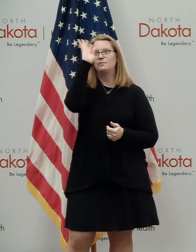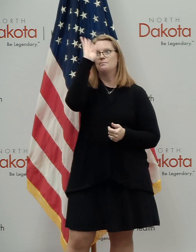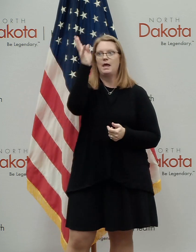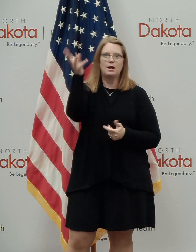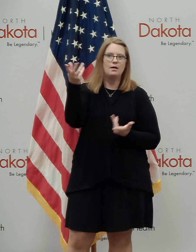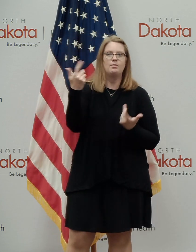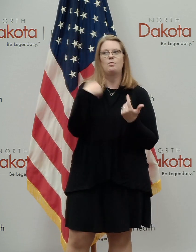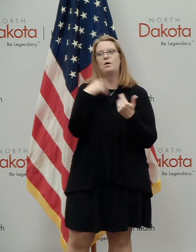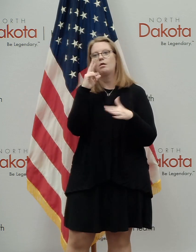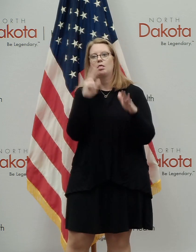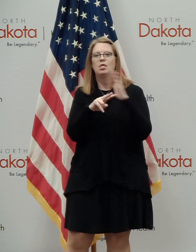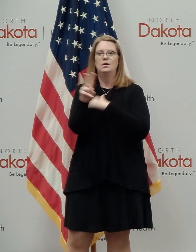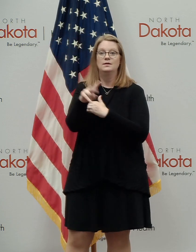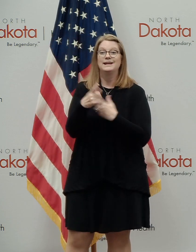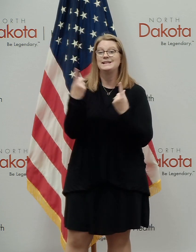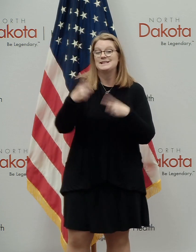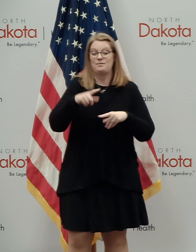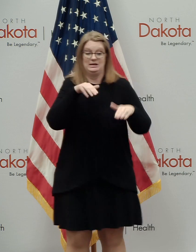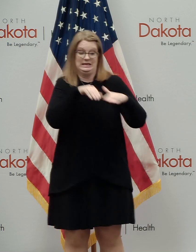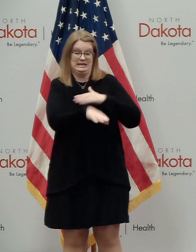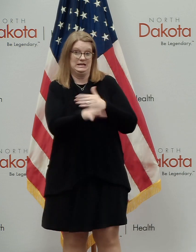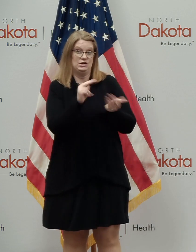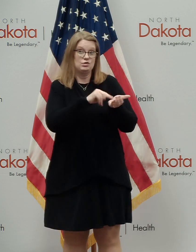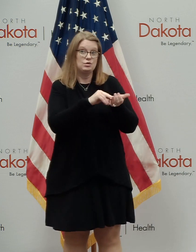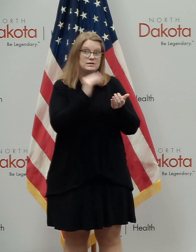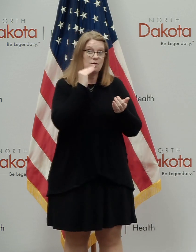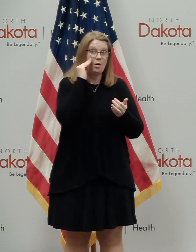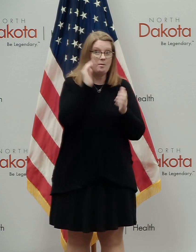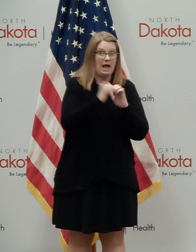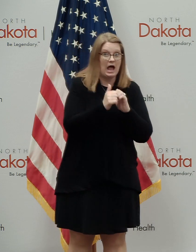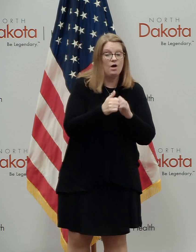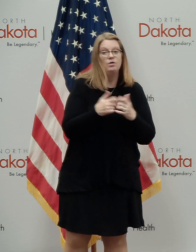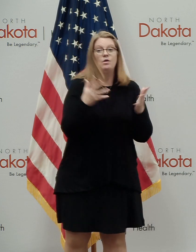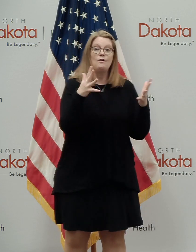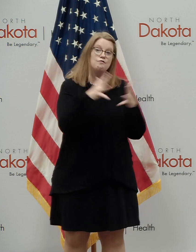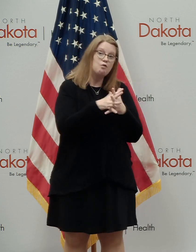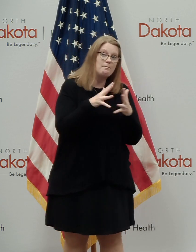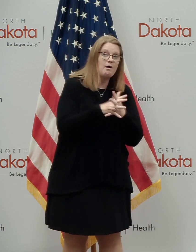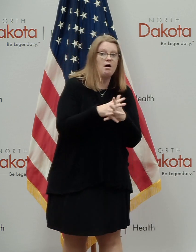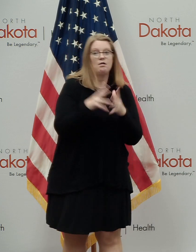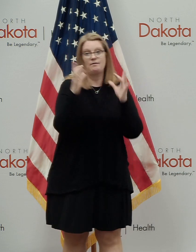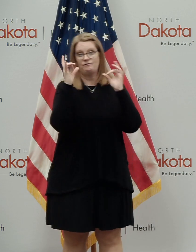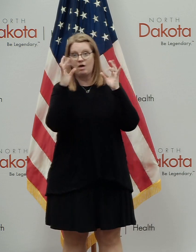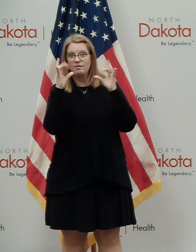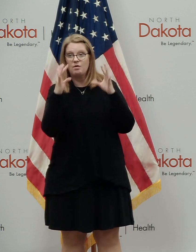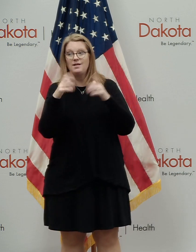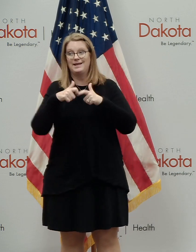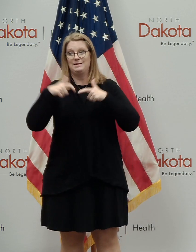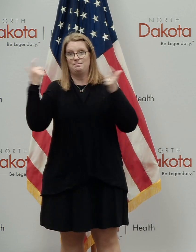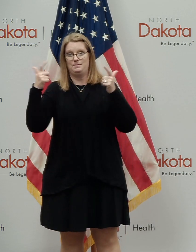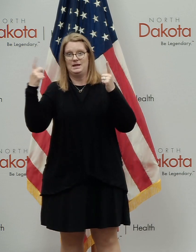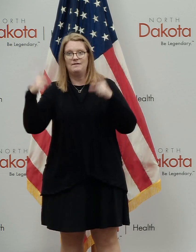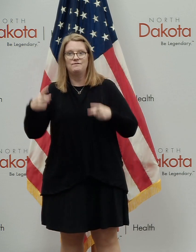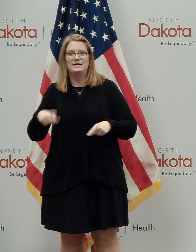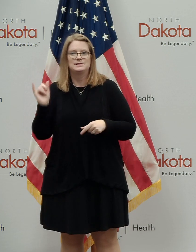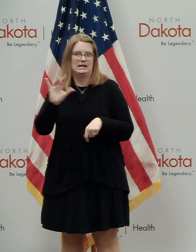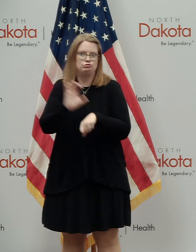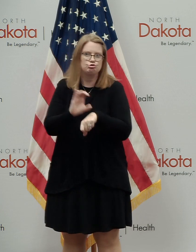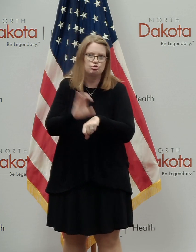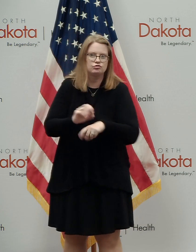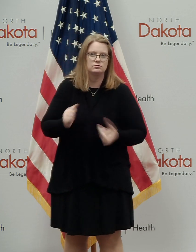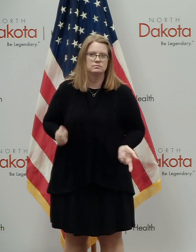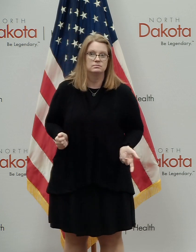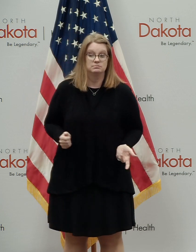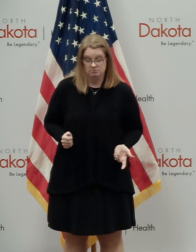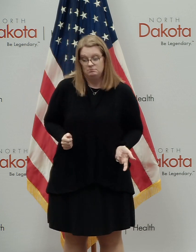is coming into long-term care from football, from volleyball, and other large events such as church.